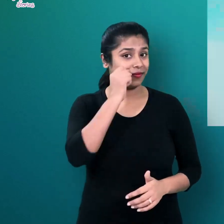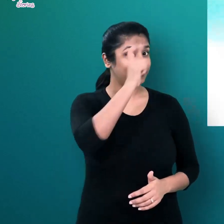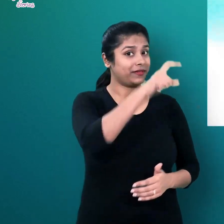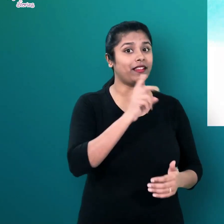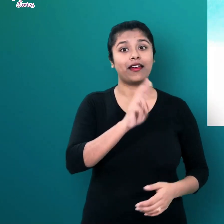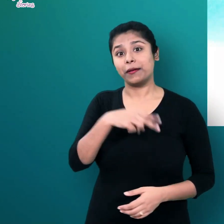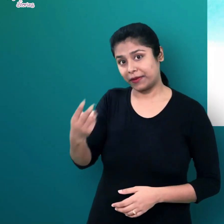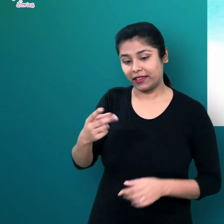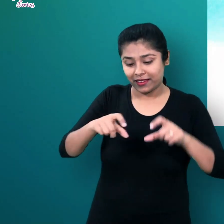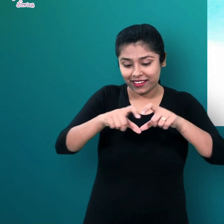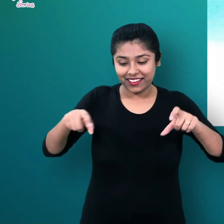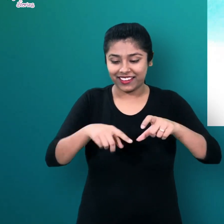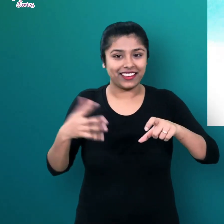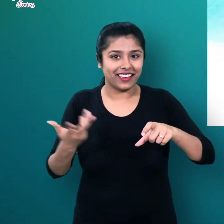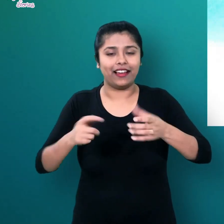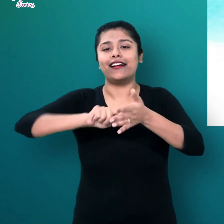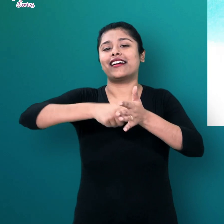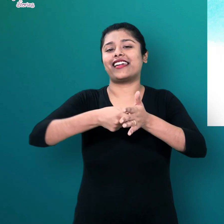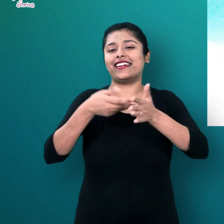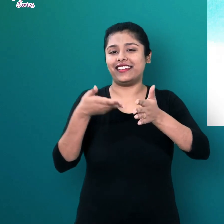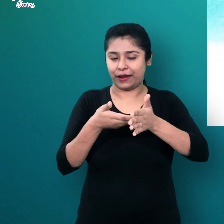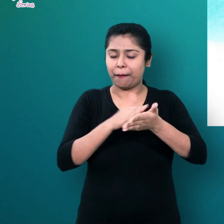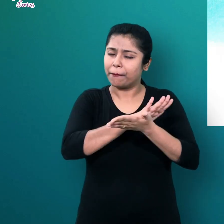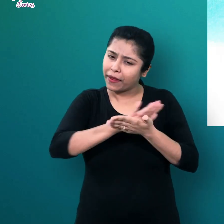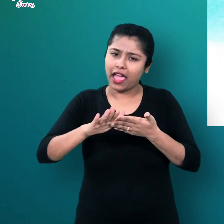"This is a blank key," replied Ranjit.